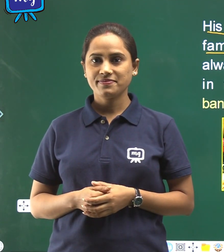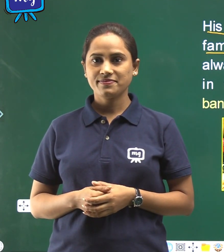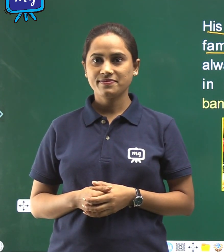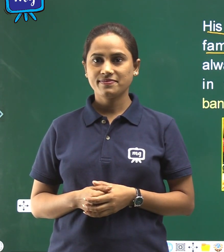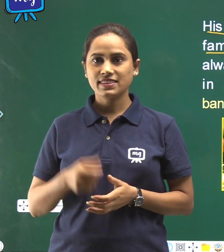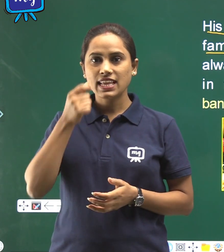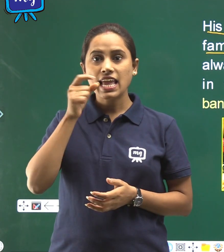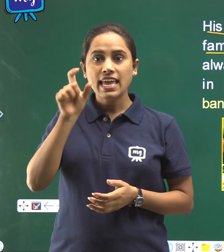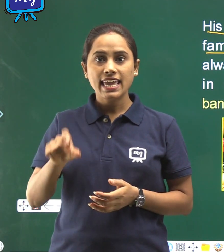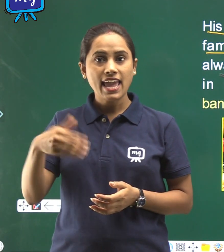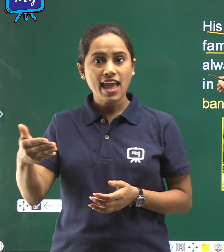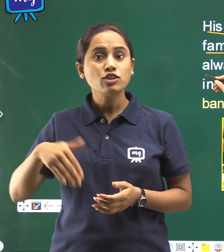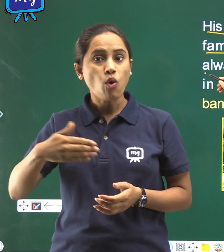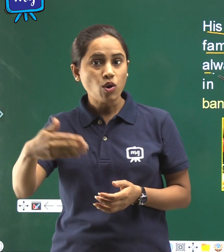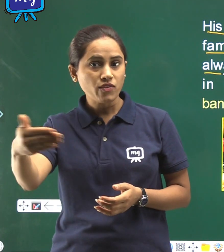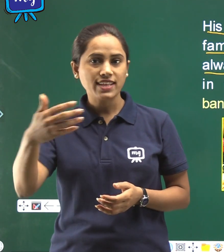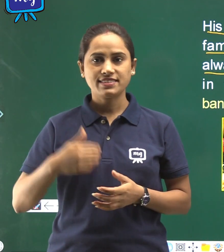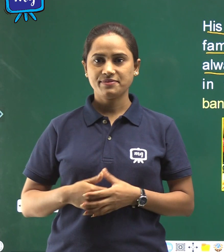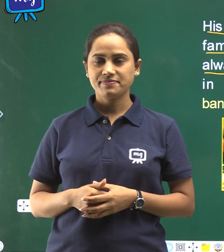he has always